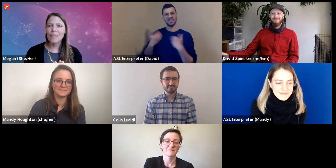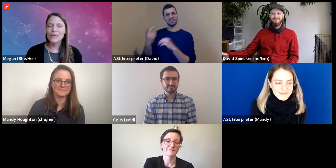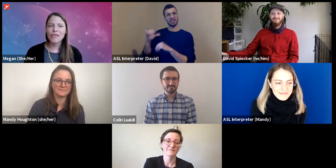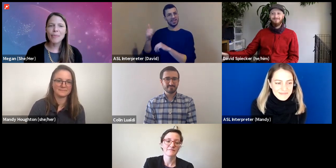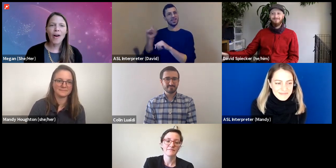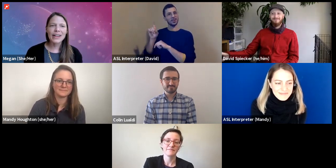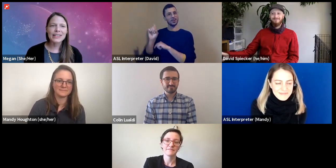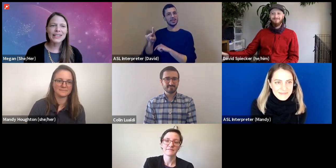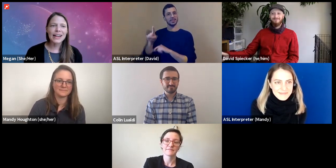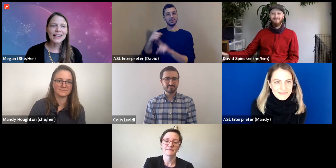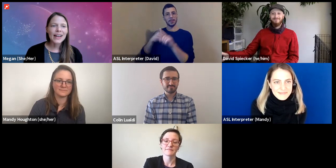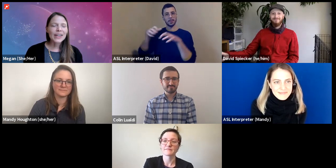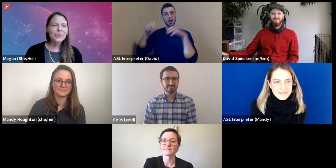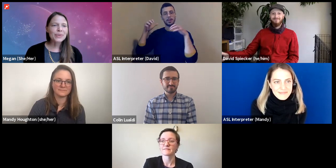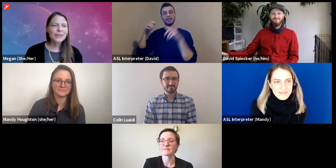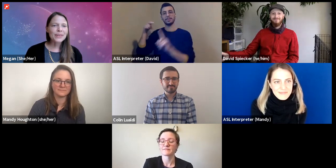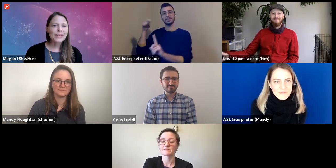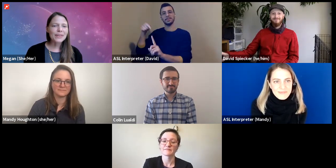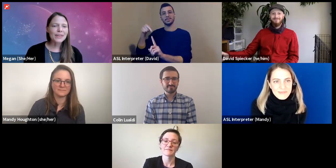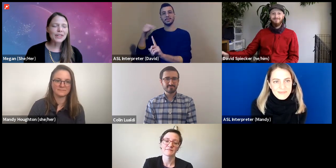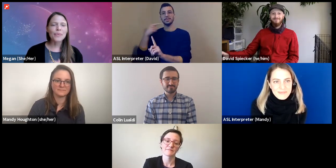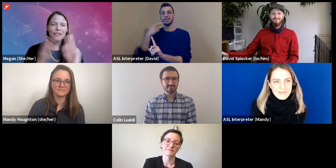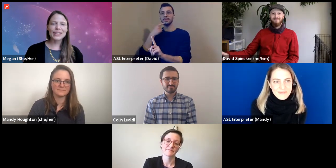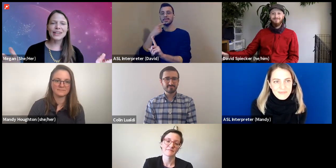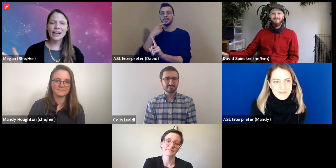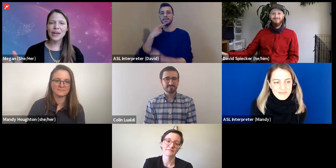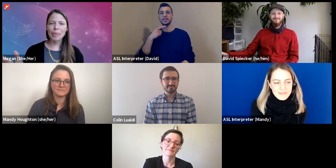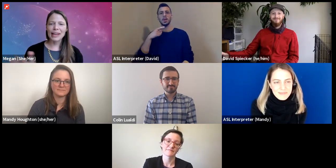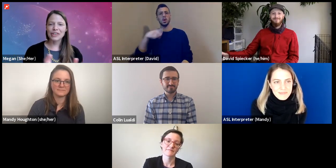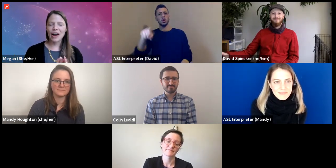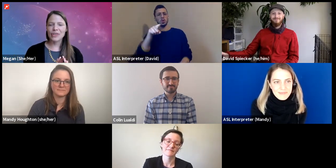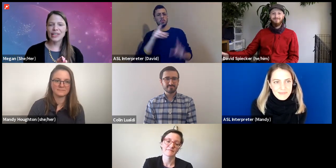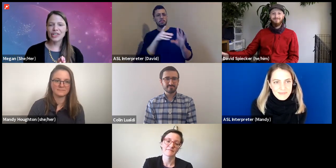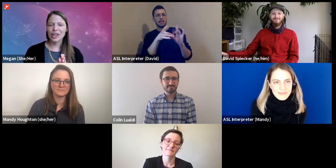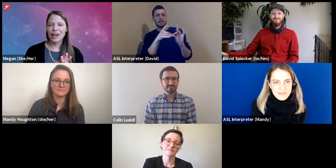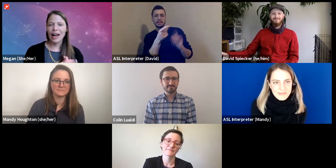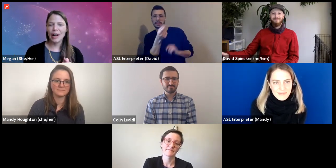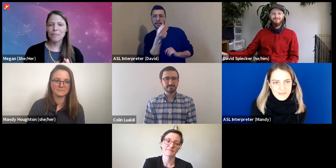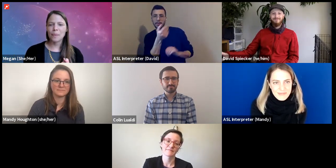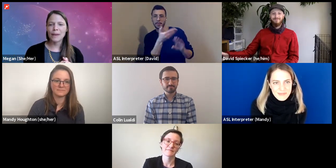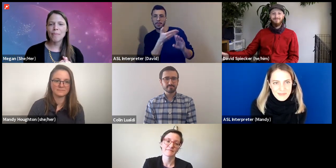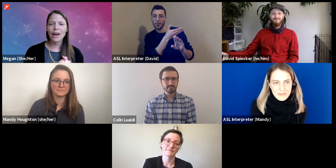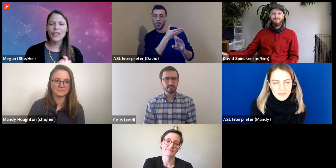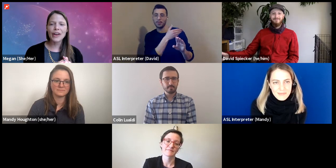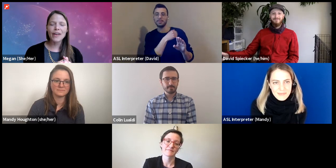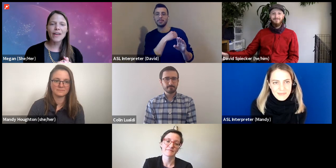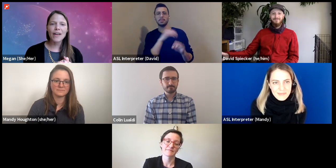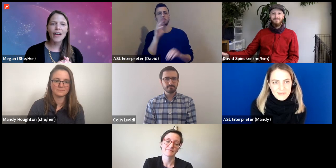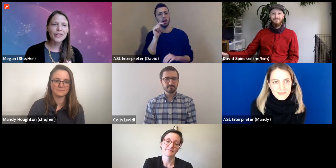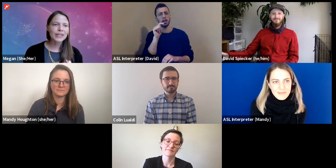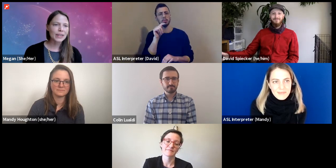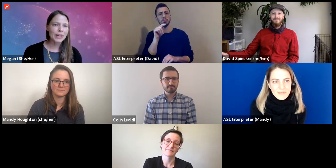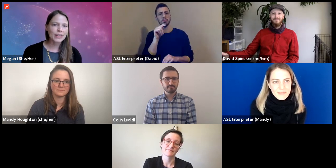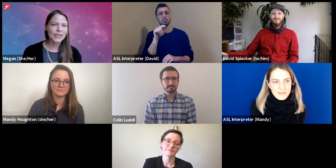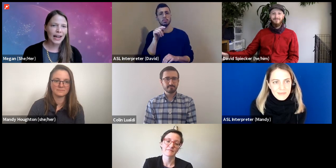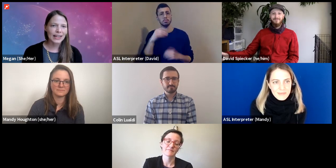here from our audience that you referenced a little bit in your conversation, but are there